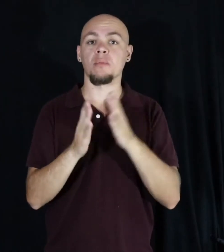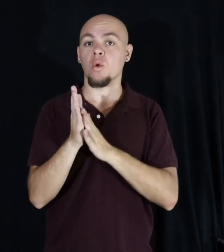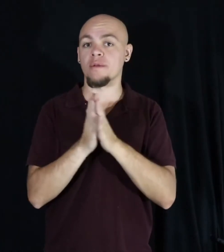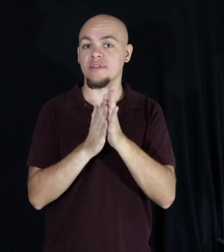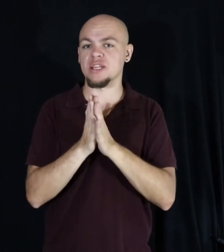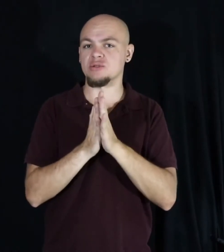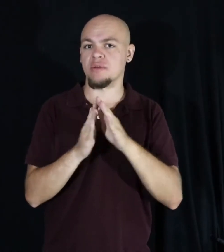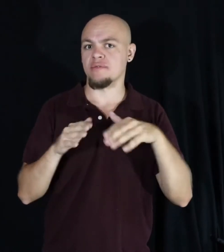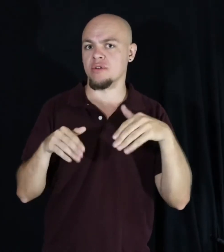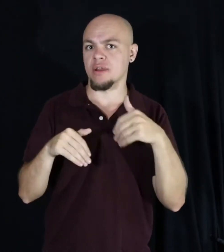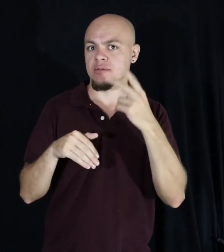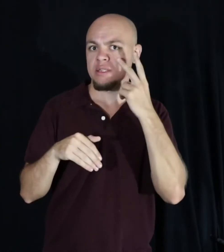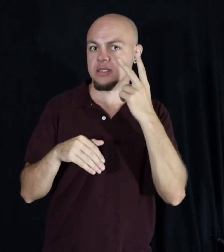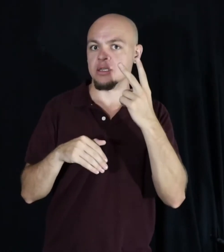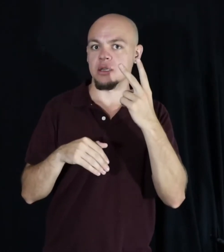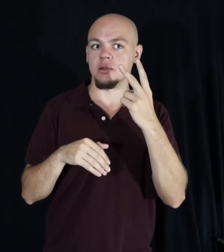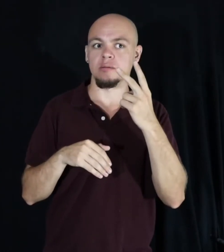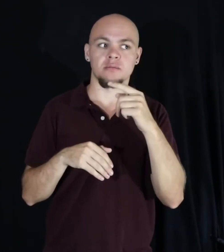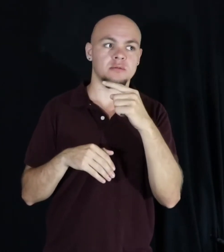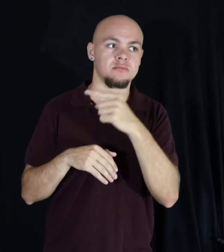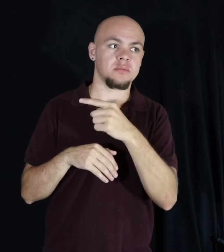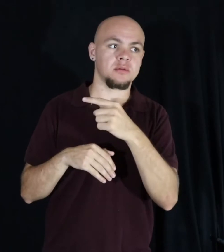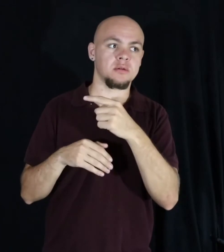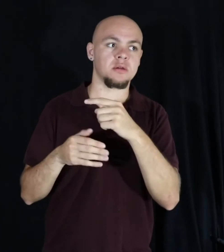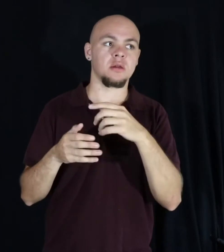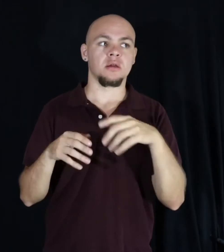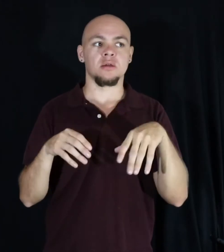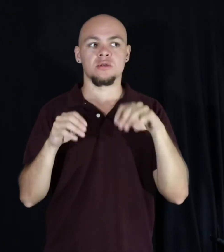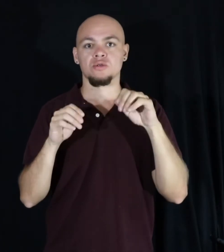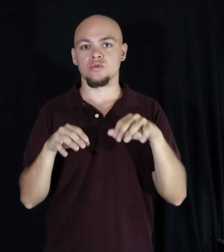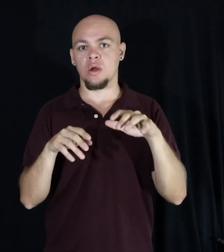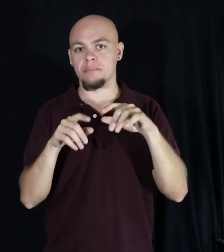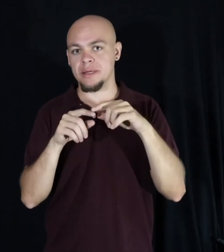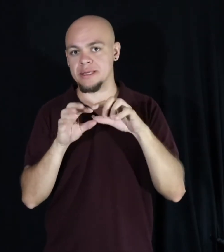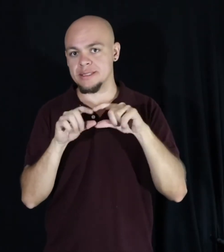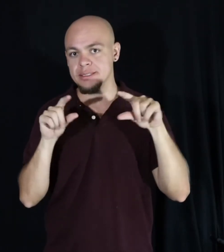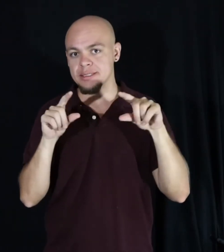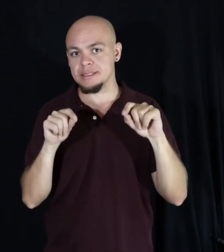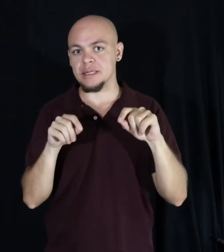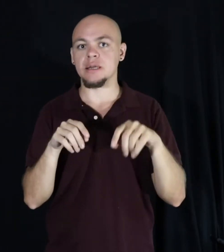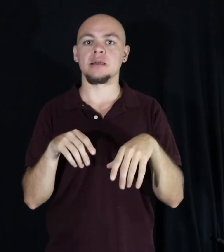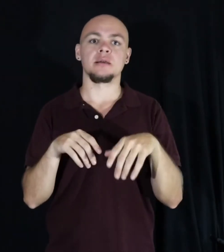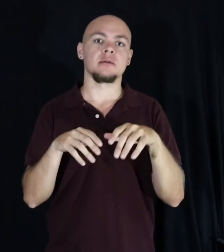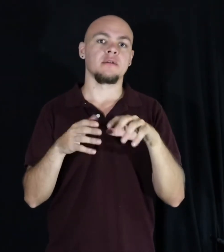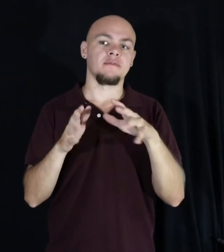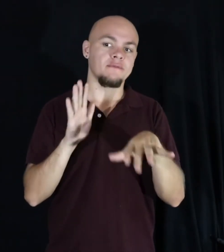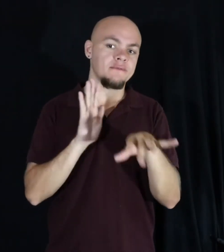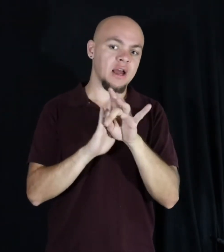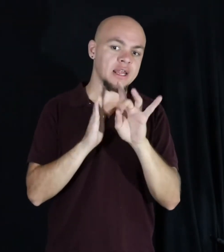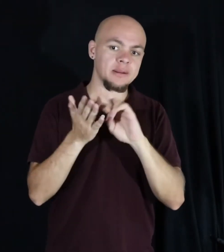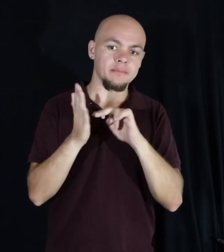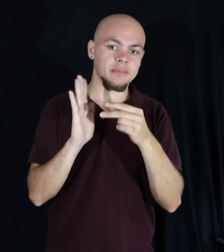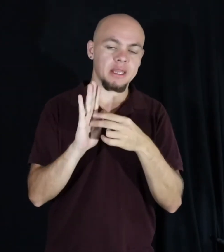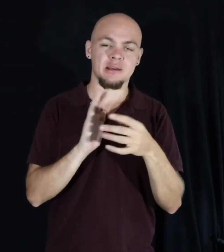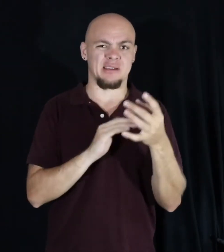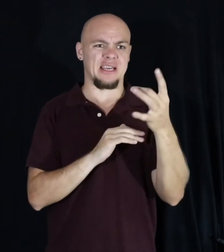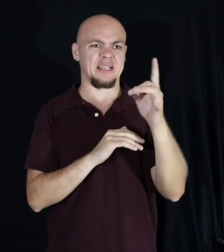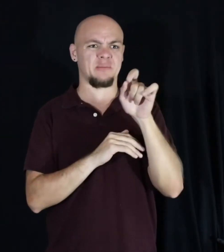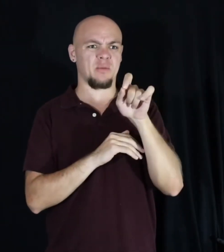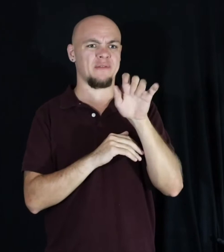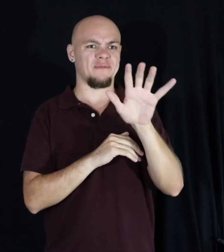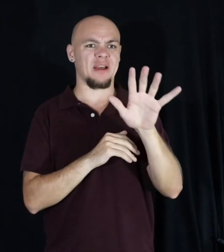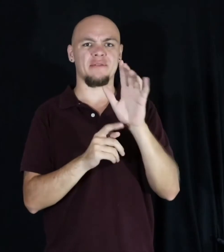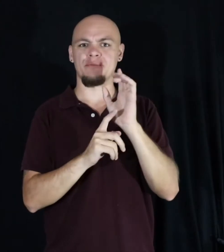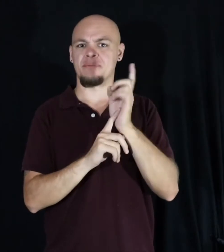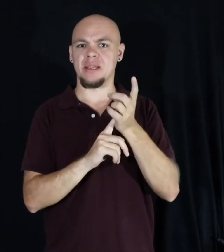it, drop carrot, drop stick, bring meaning. It's what he's basically talking about in those 18.5 minutes. I mean, or some